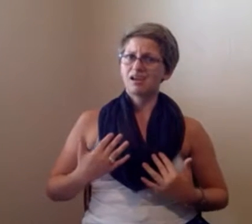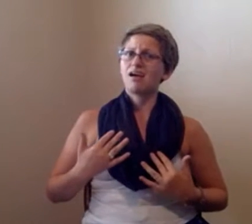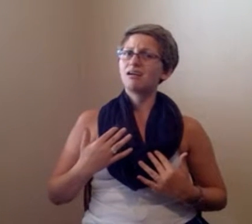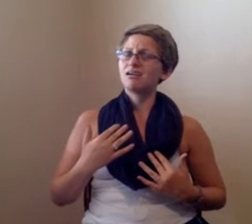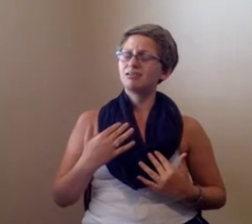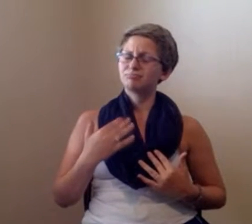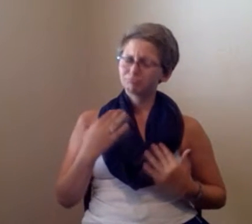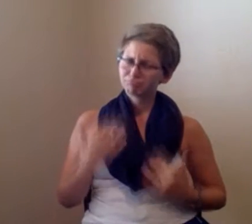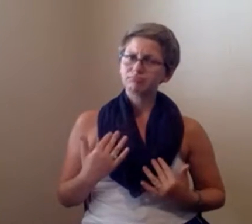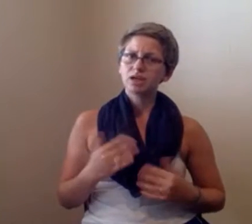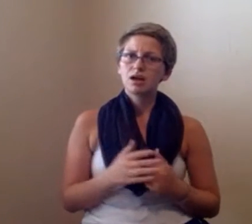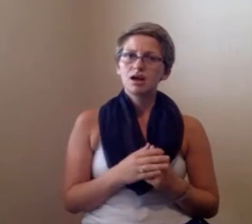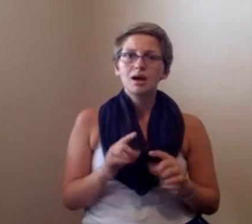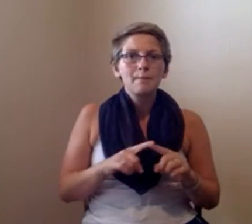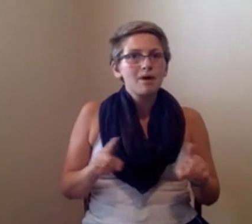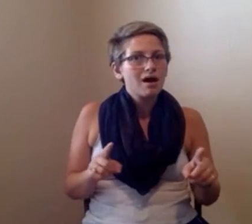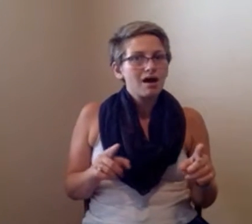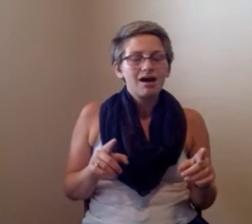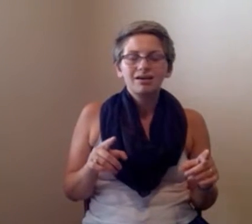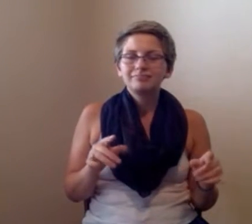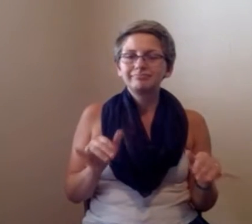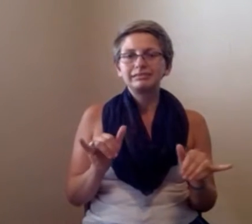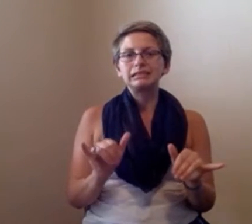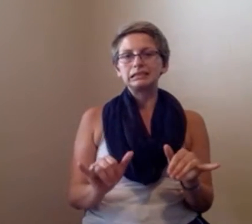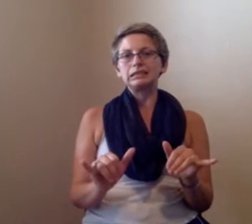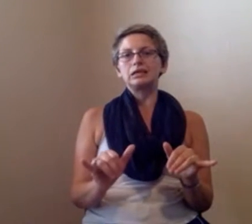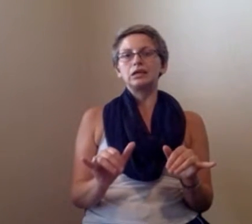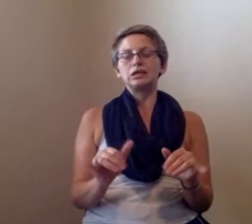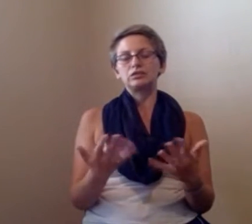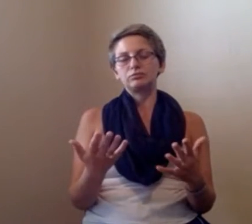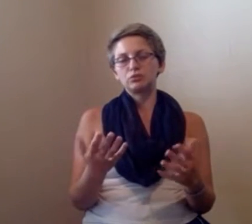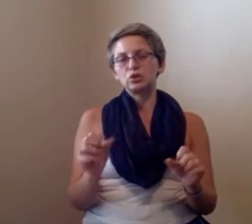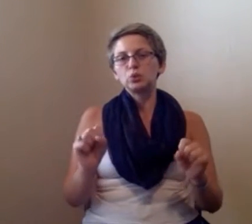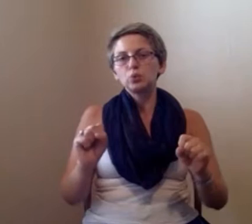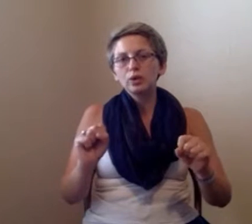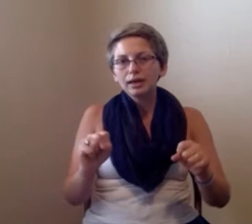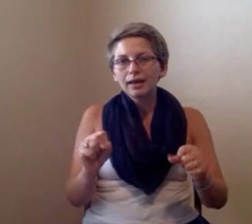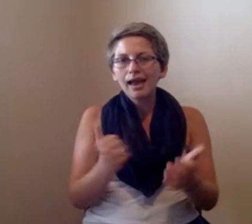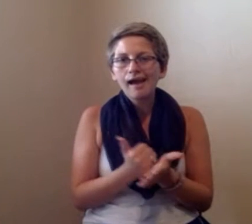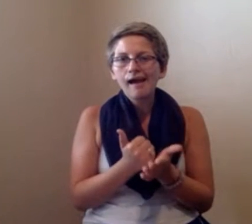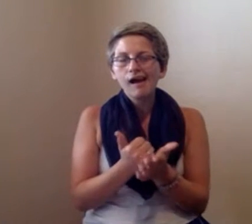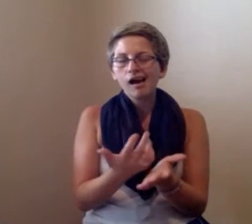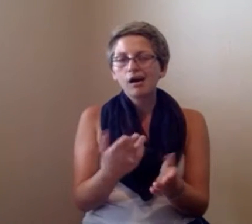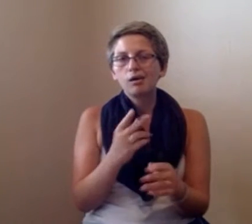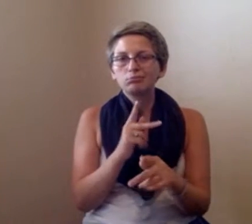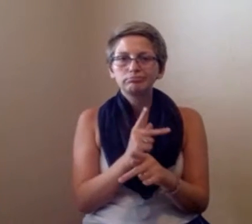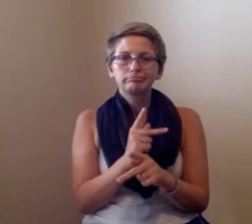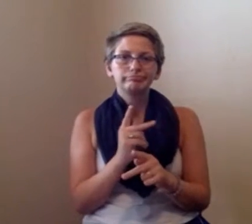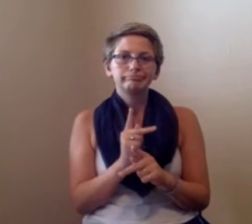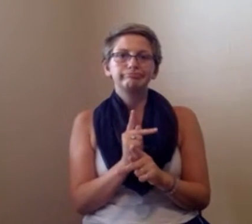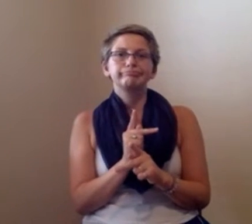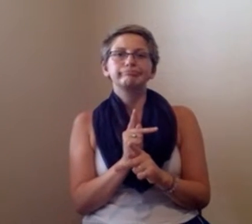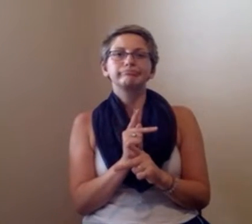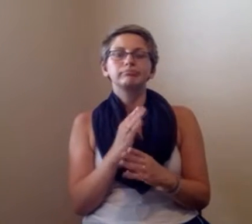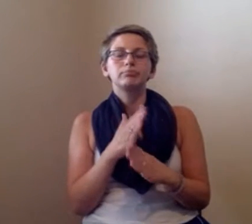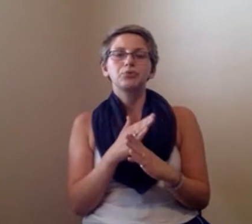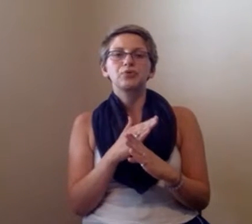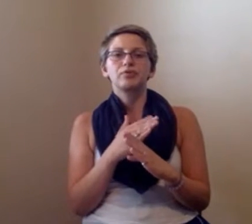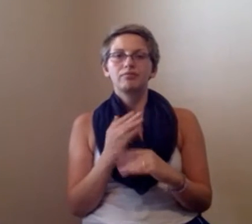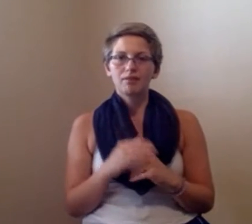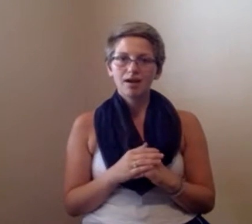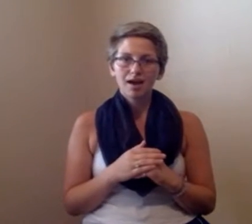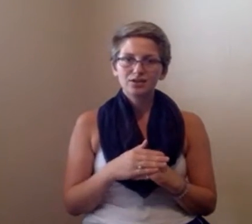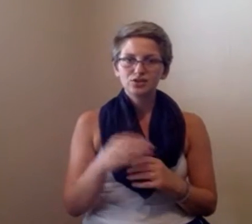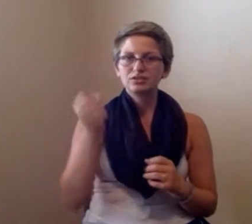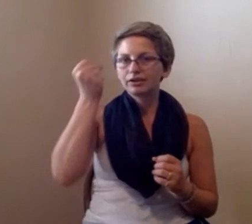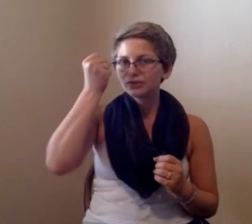some things that we can do to help with that. And one of the key things to know is to know your family history so that we can be more aggressive in preventing